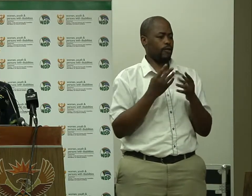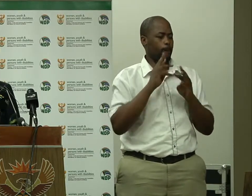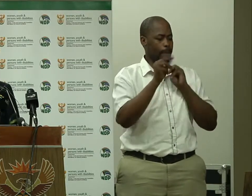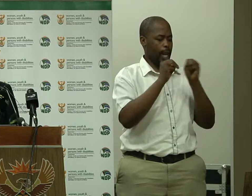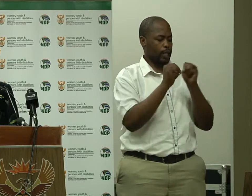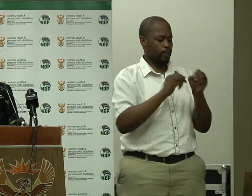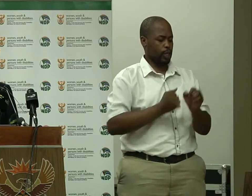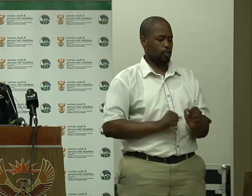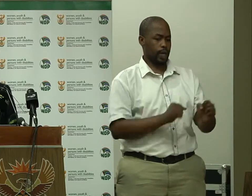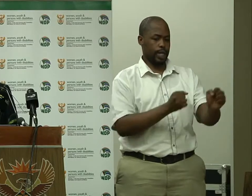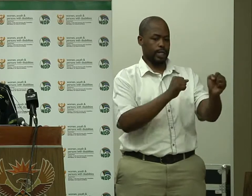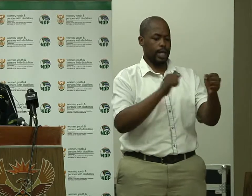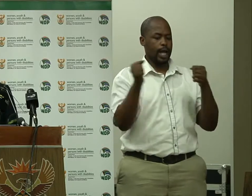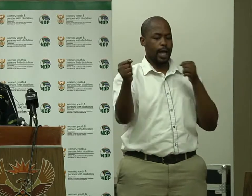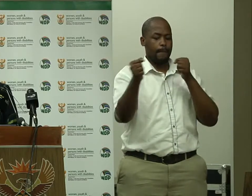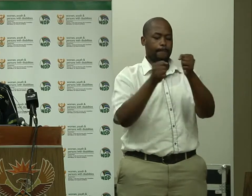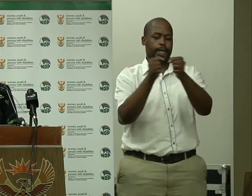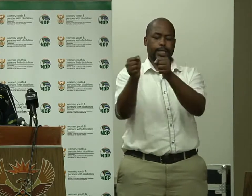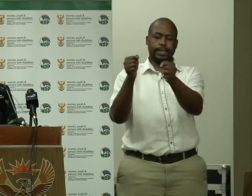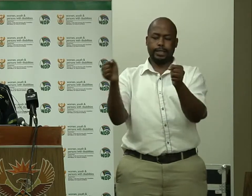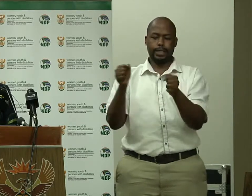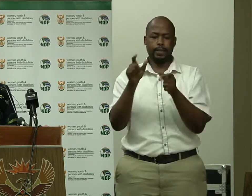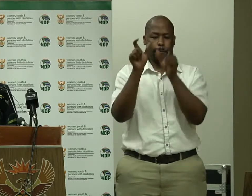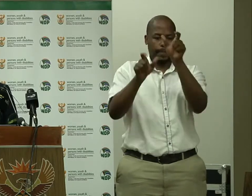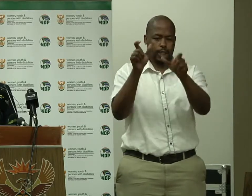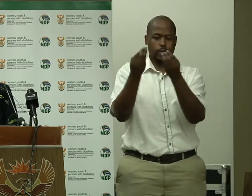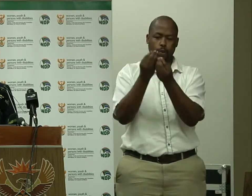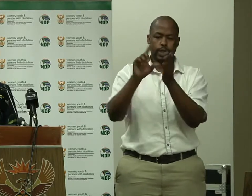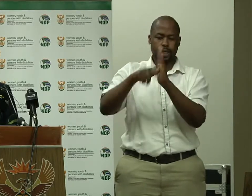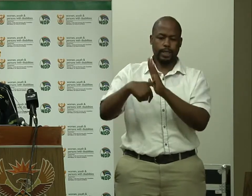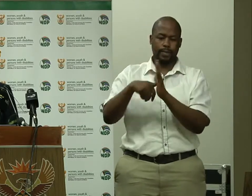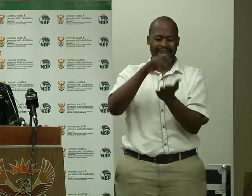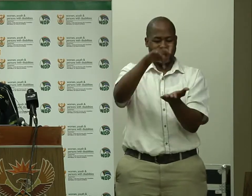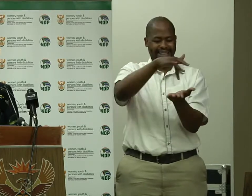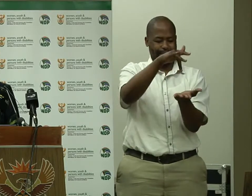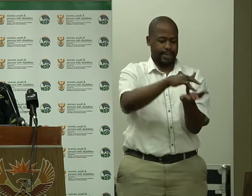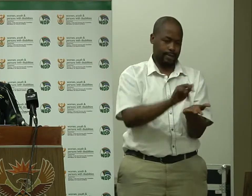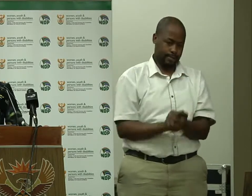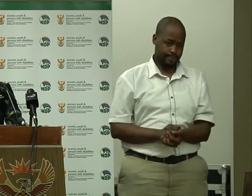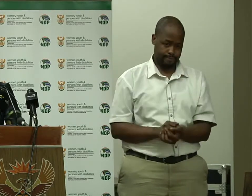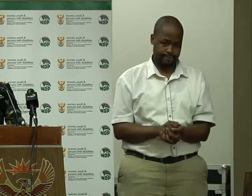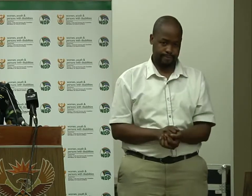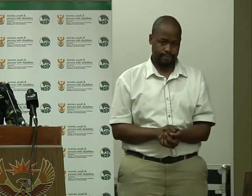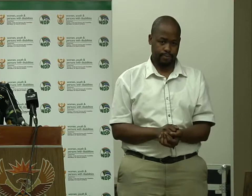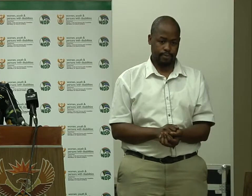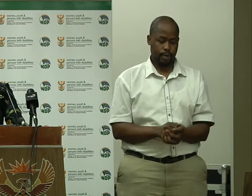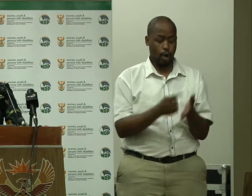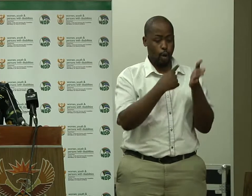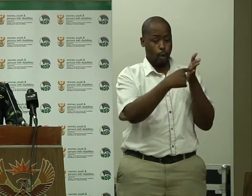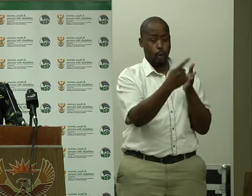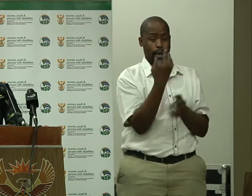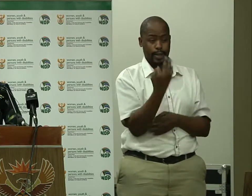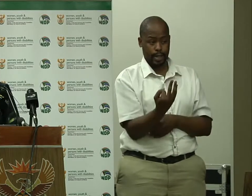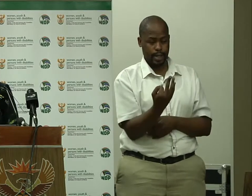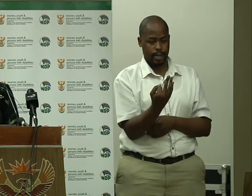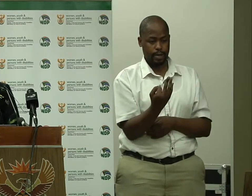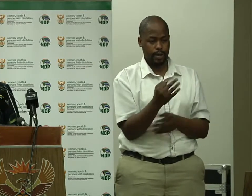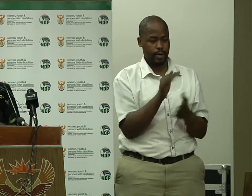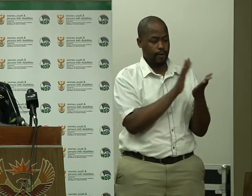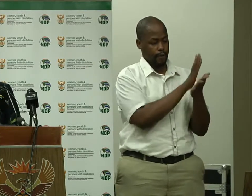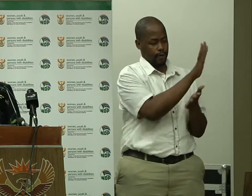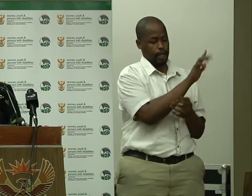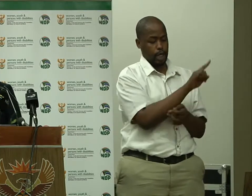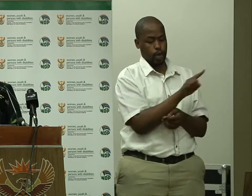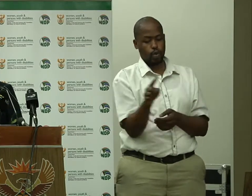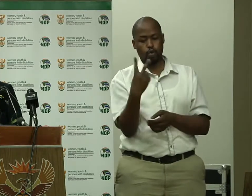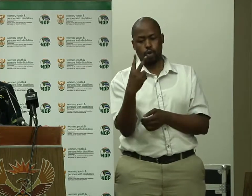strategies that places persons with disabilities at the center. Week 3, 15 to